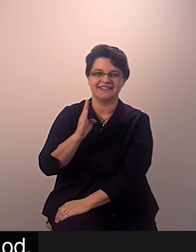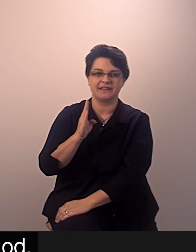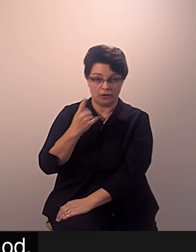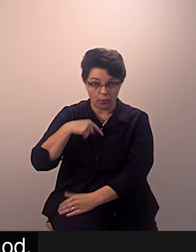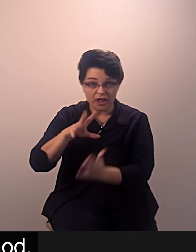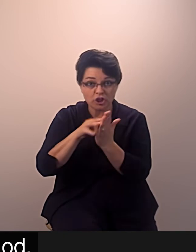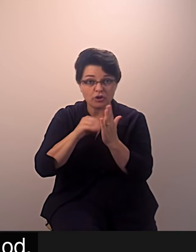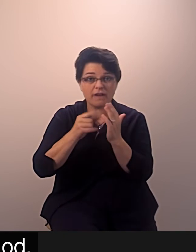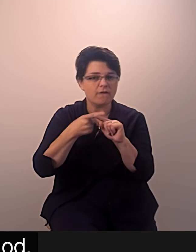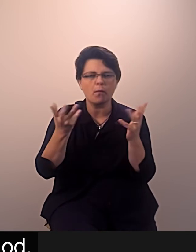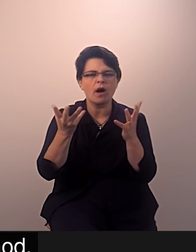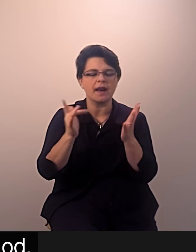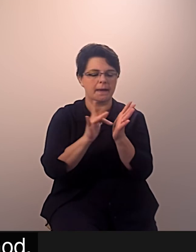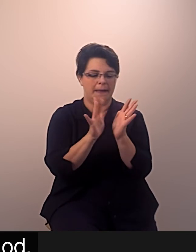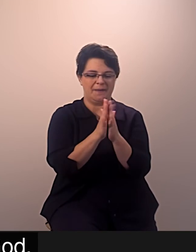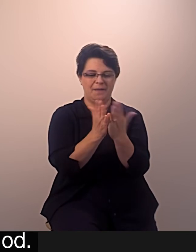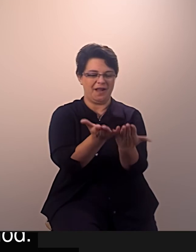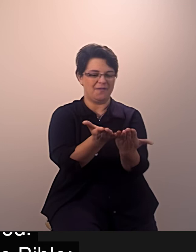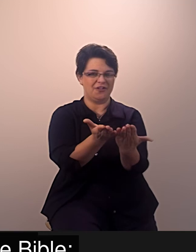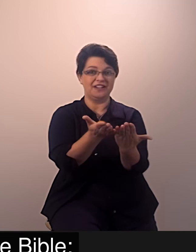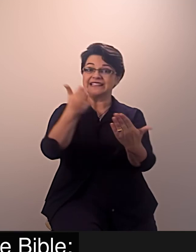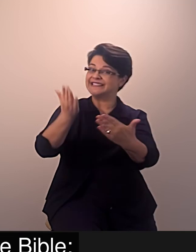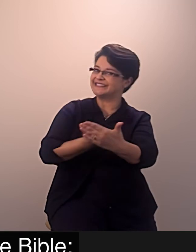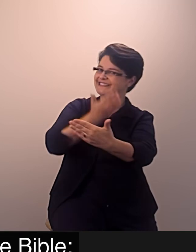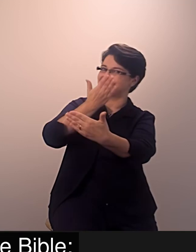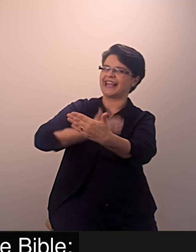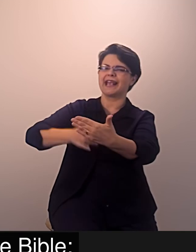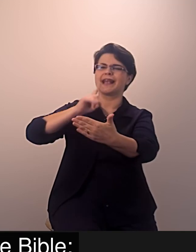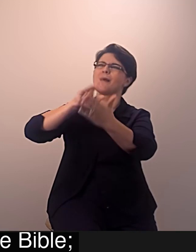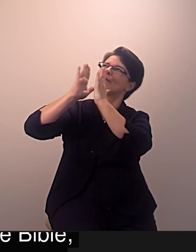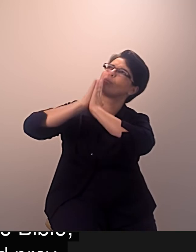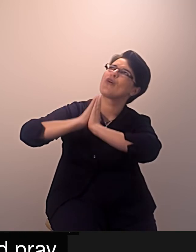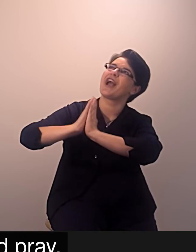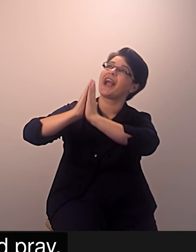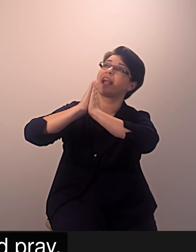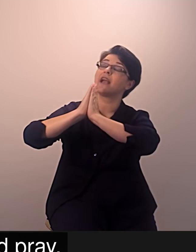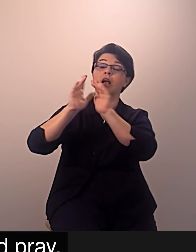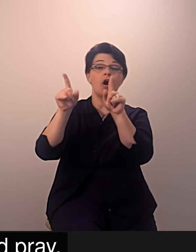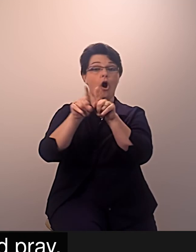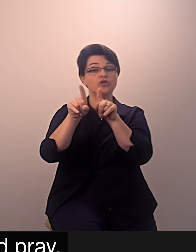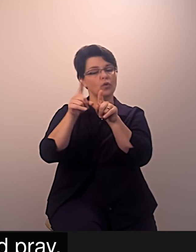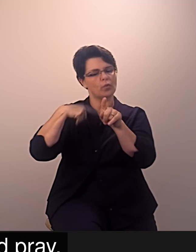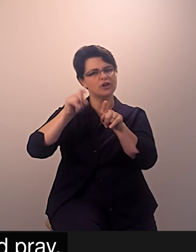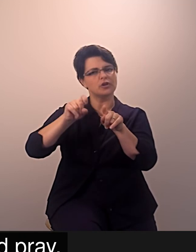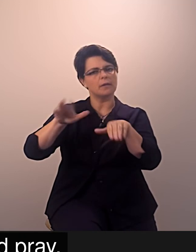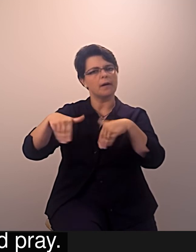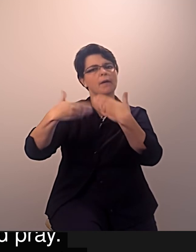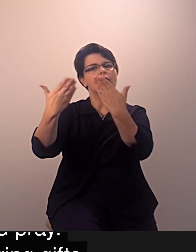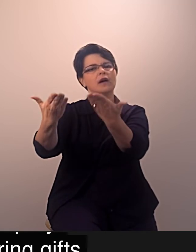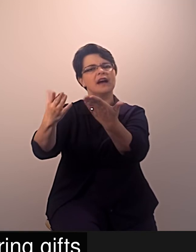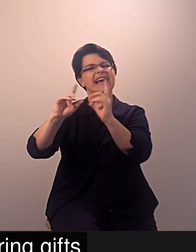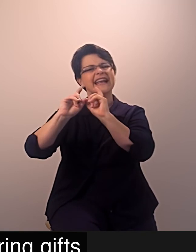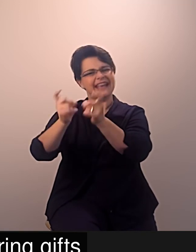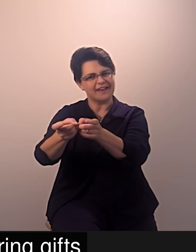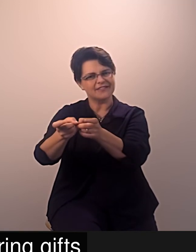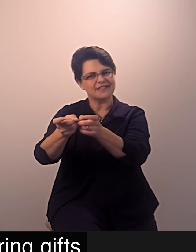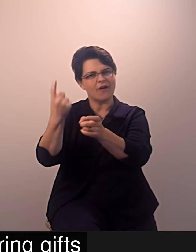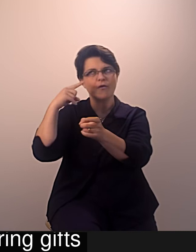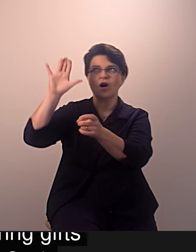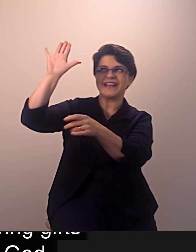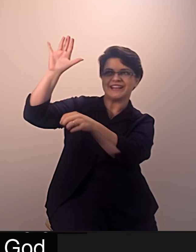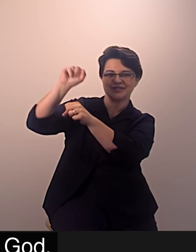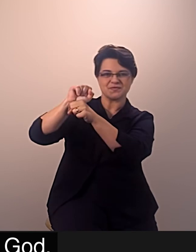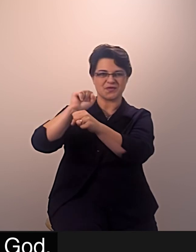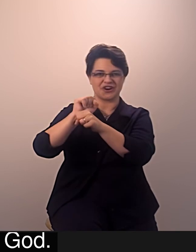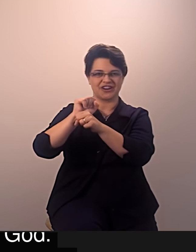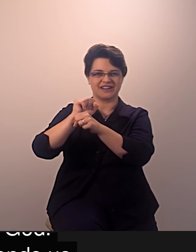Bible, sing hymns, and pray. We should also bring gifts for the work of God. God also